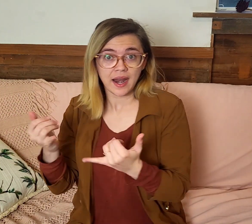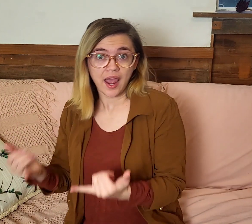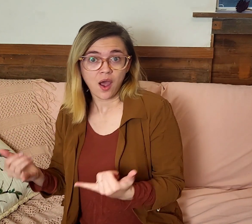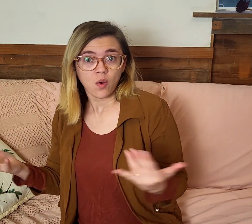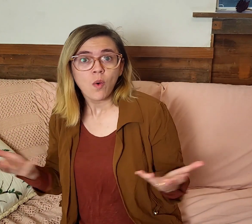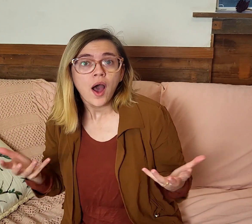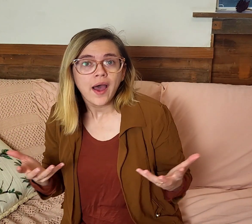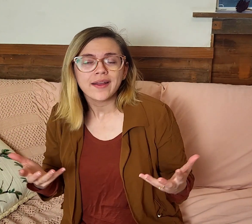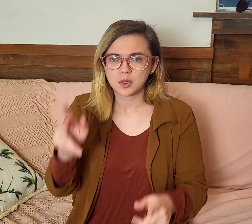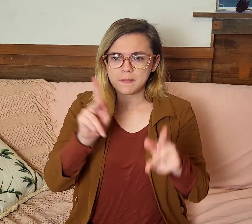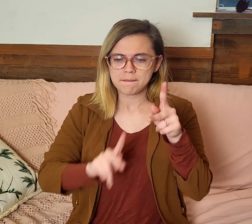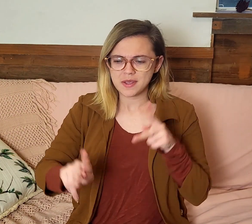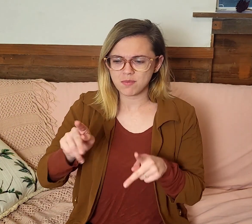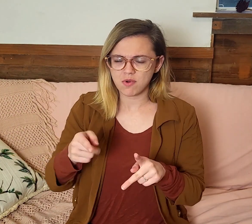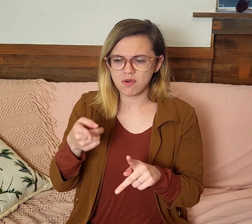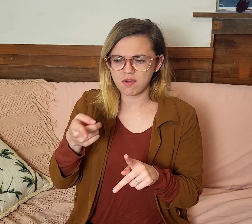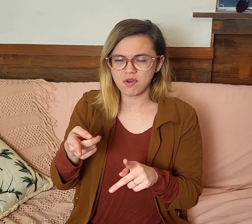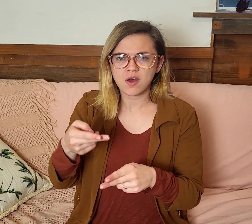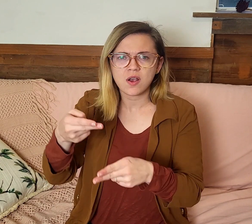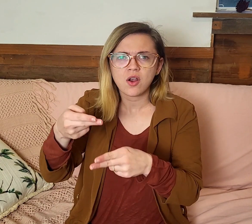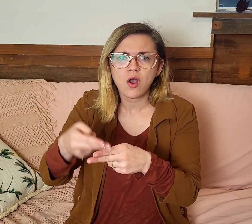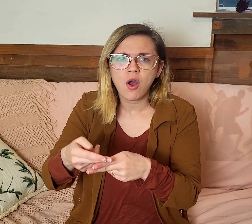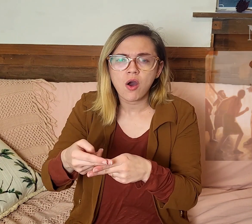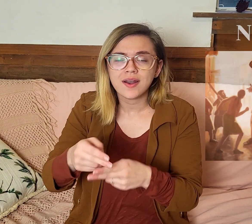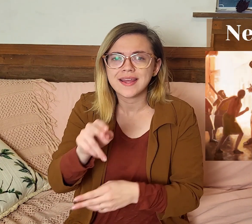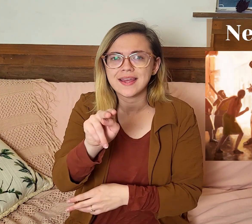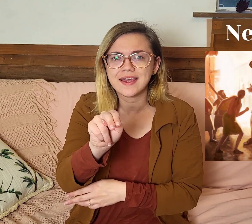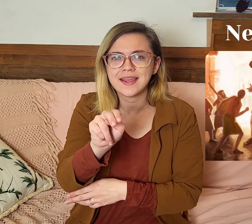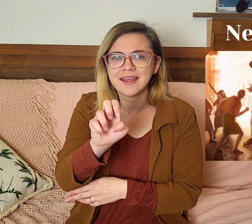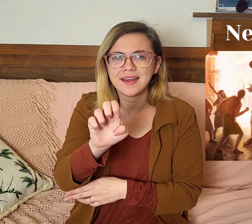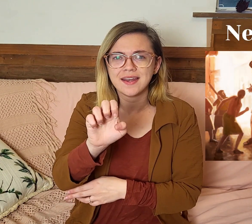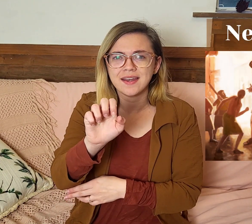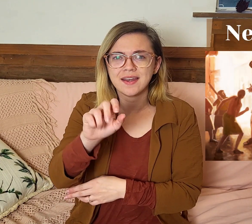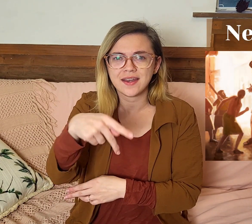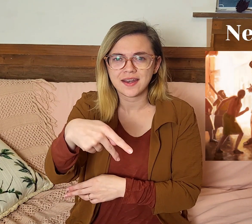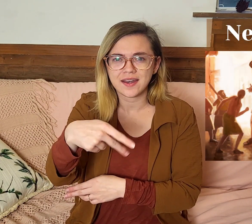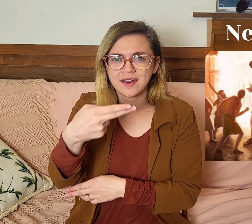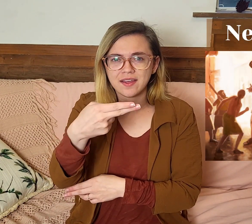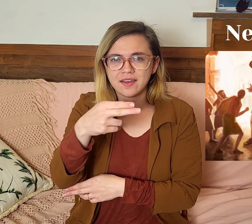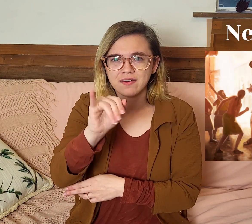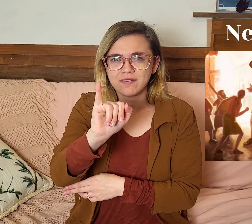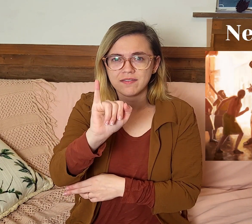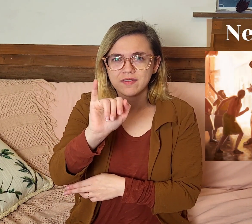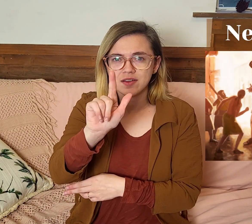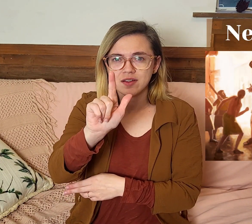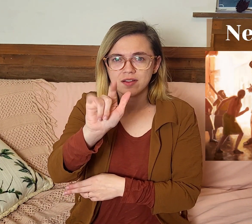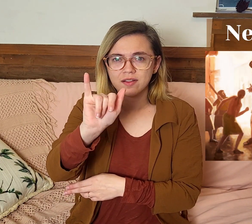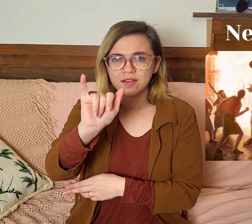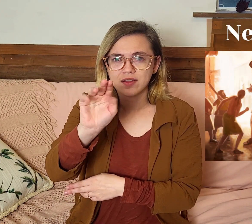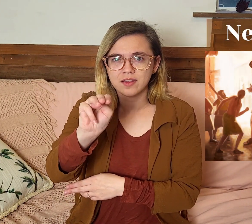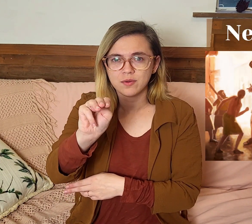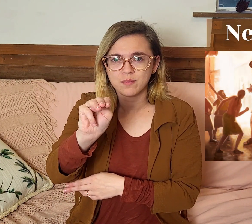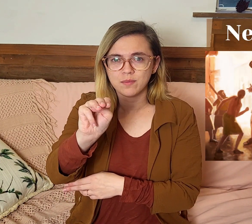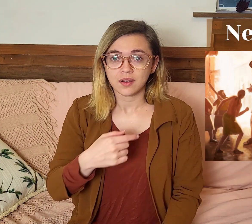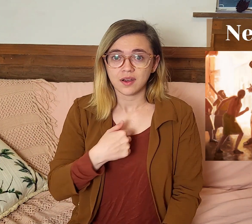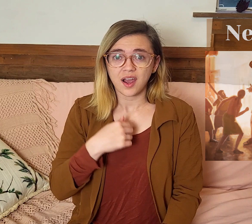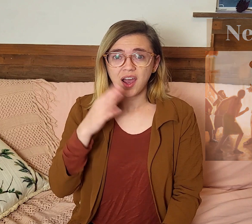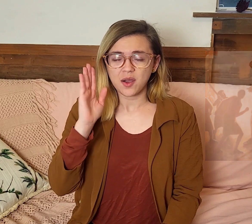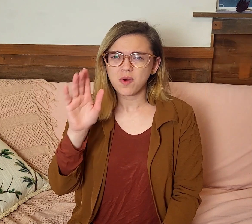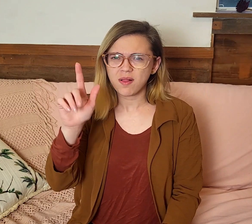his time and the modern day is that there were these people known as the Nephilim. And